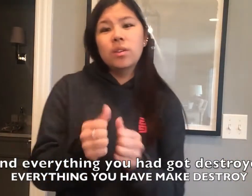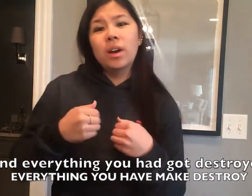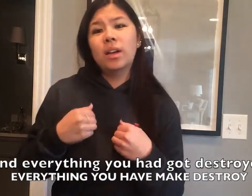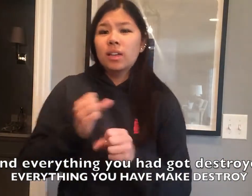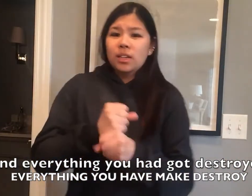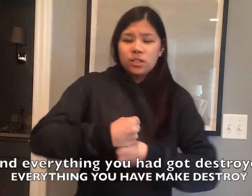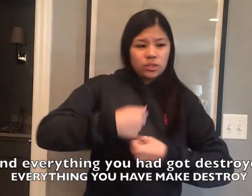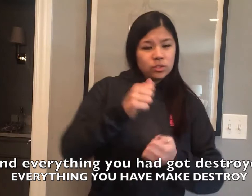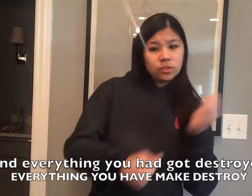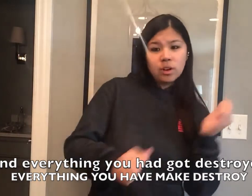had got destroyed